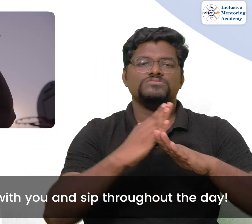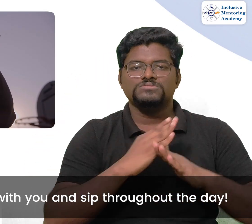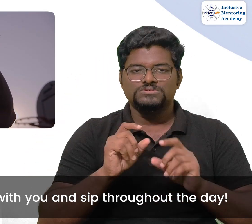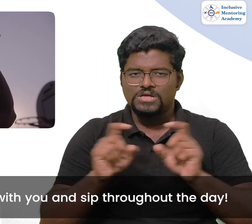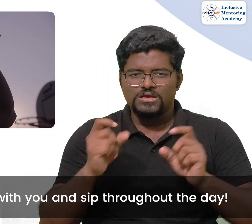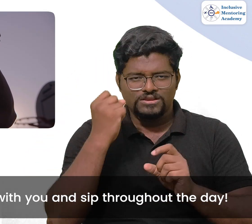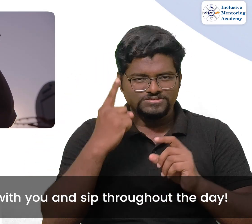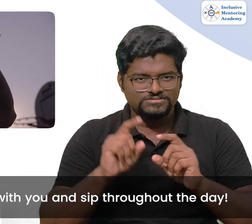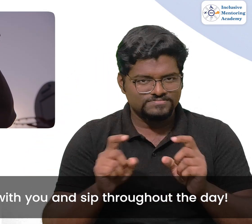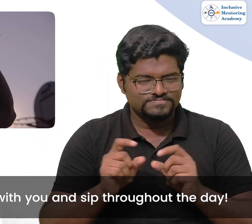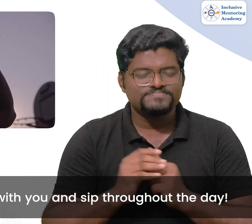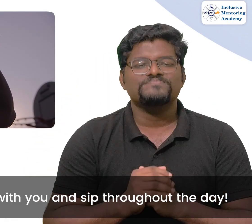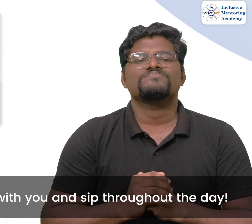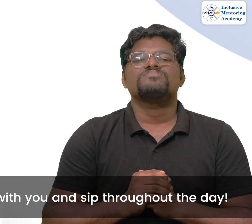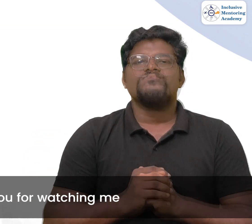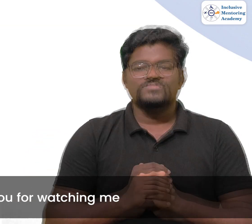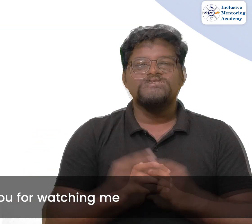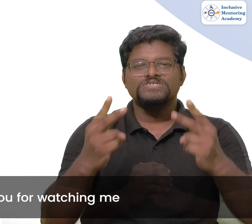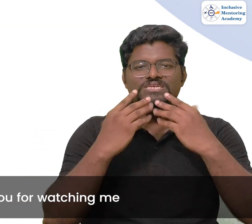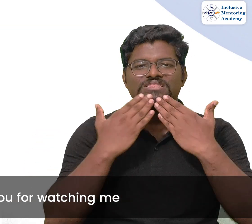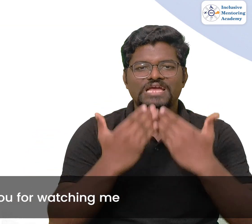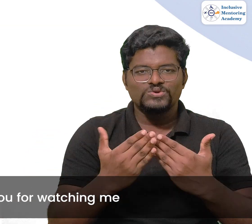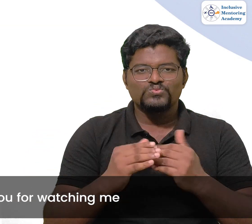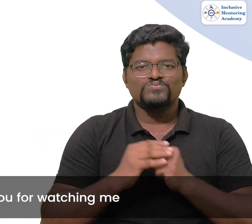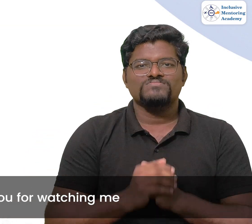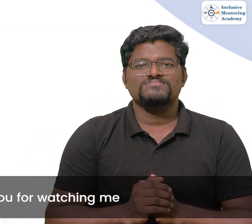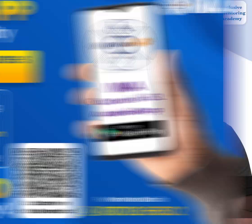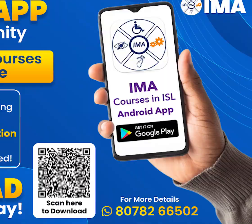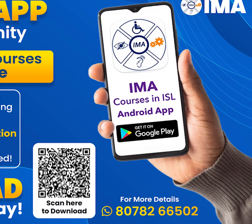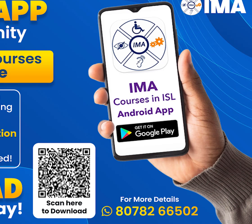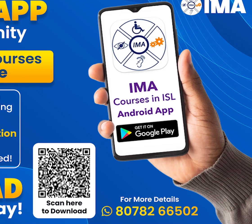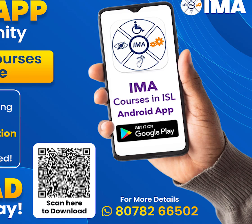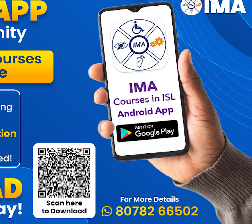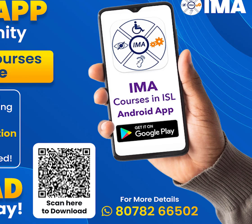Thank you for watching me.